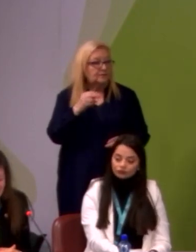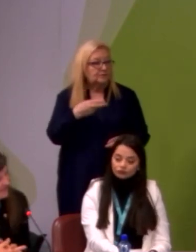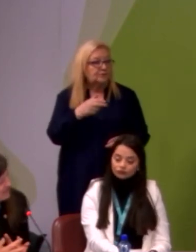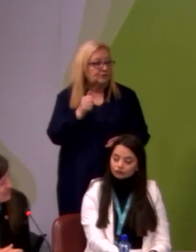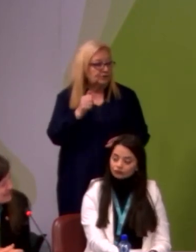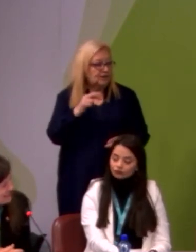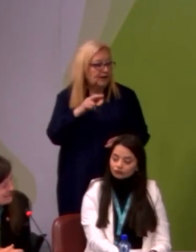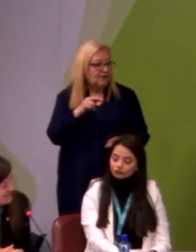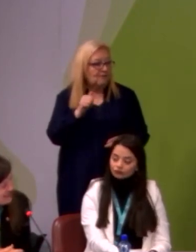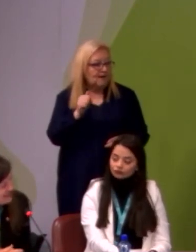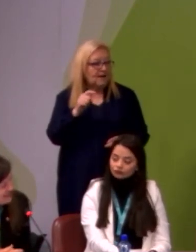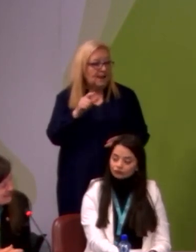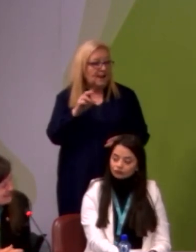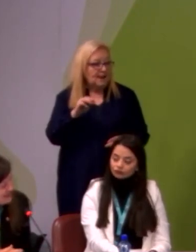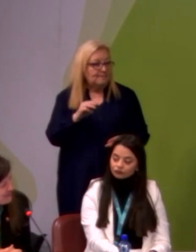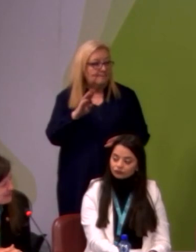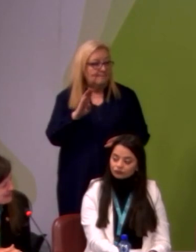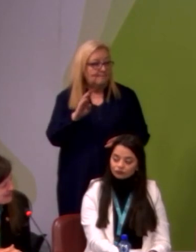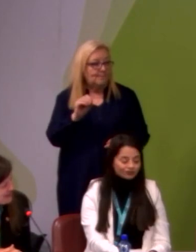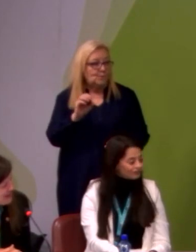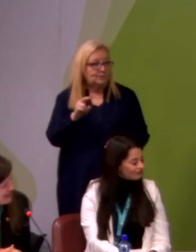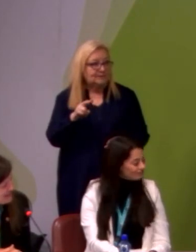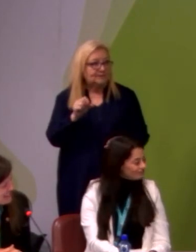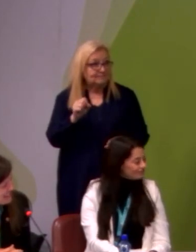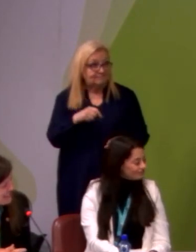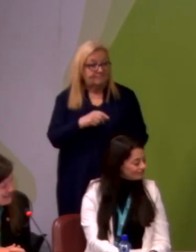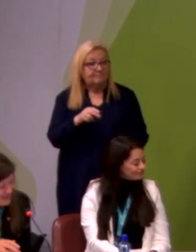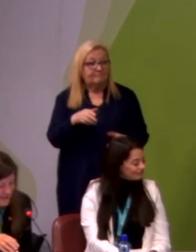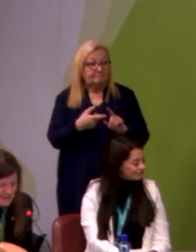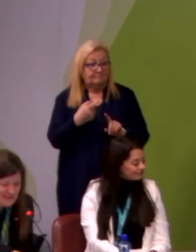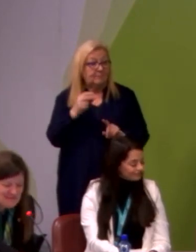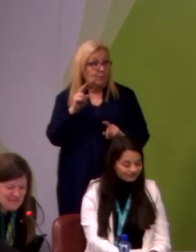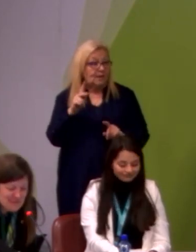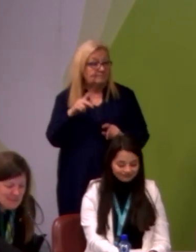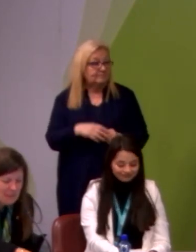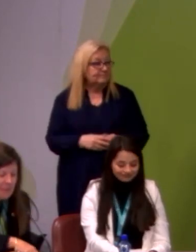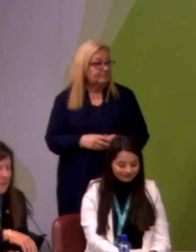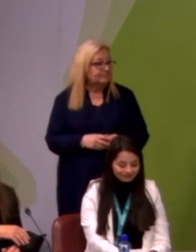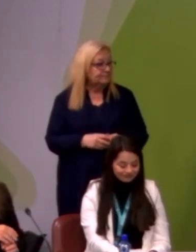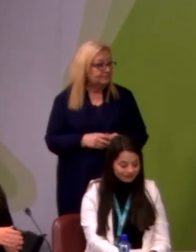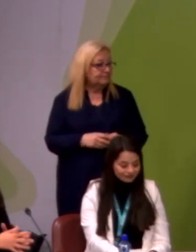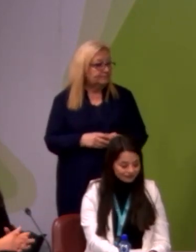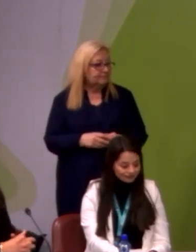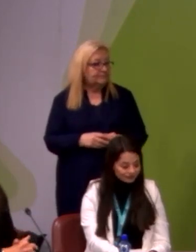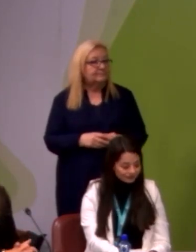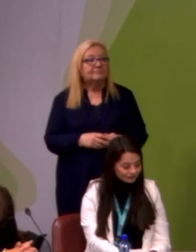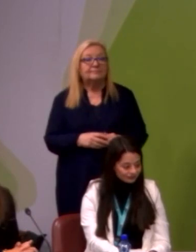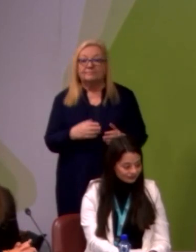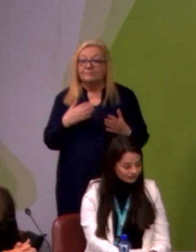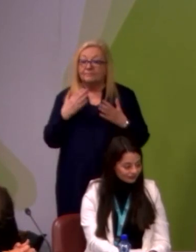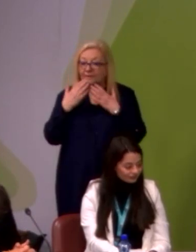And Bambos, I'd like to invite you to share some reflections on the panel today. Thank you so much. Thank you,